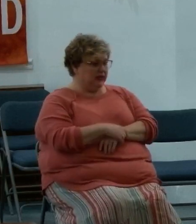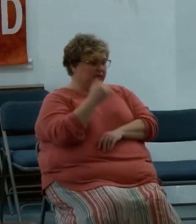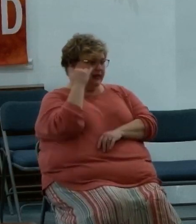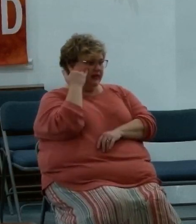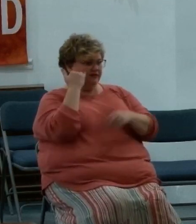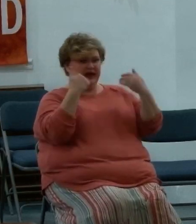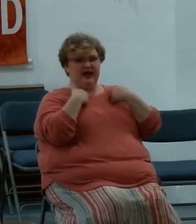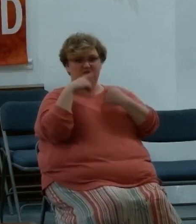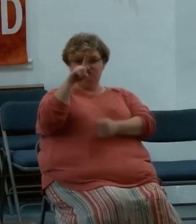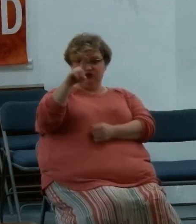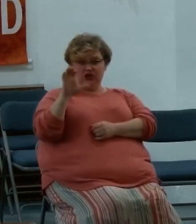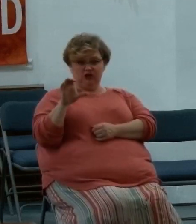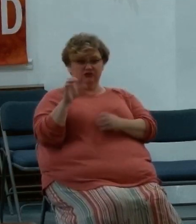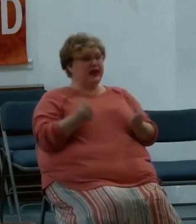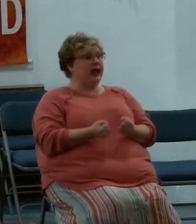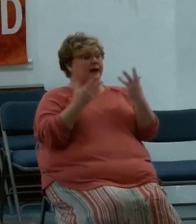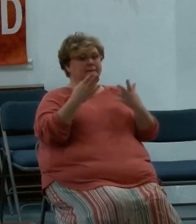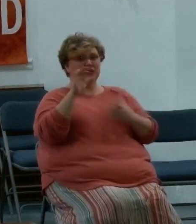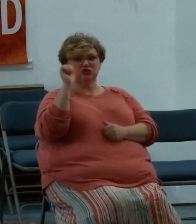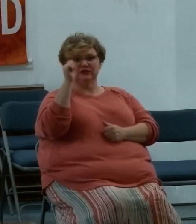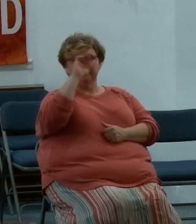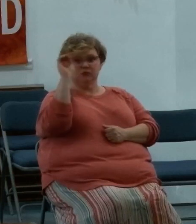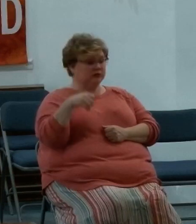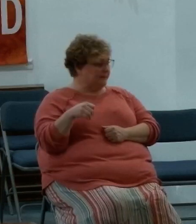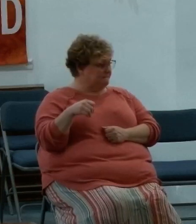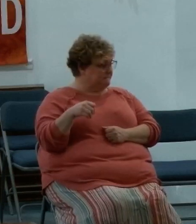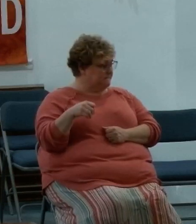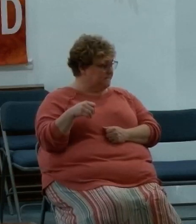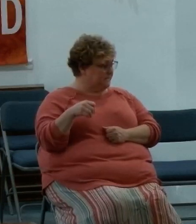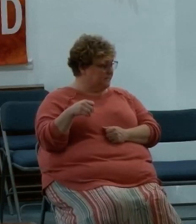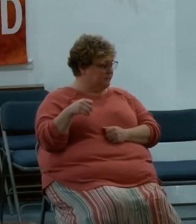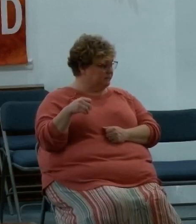got 100, how much is 10% of 100?